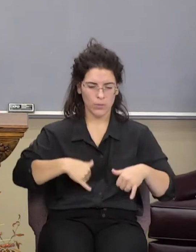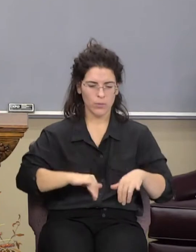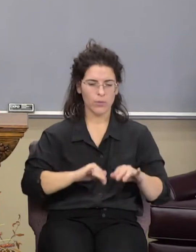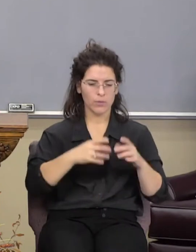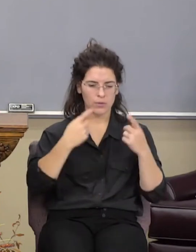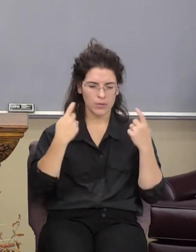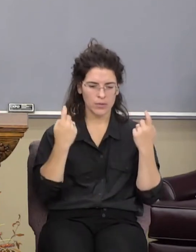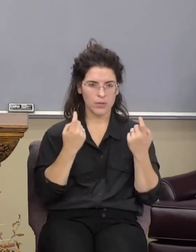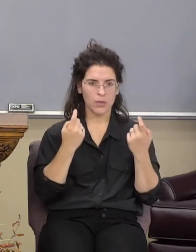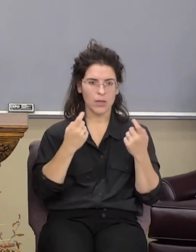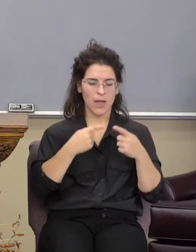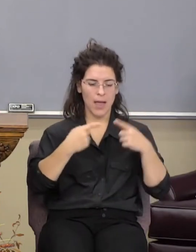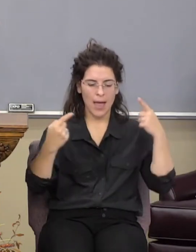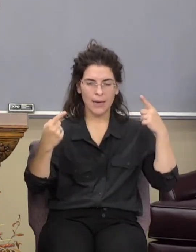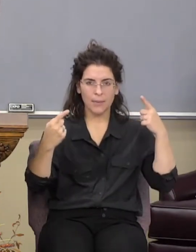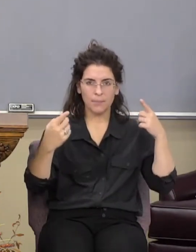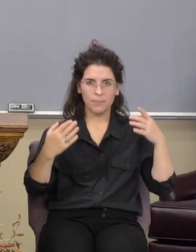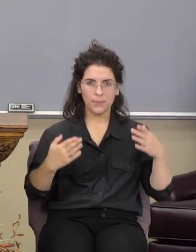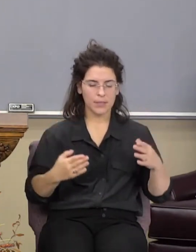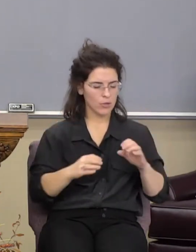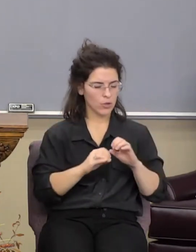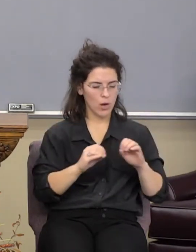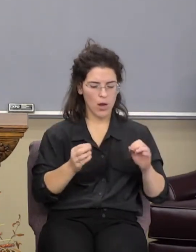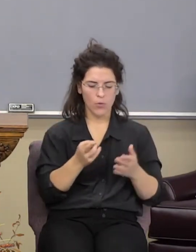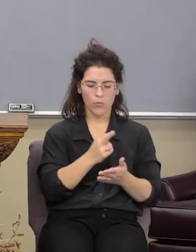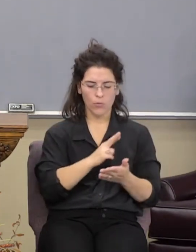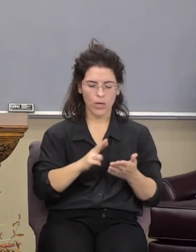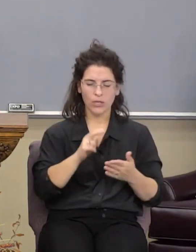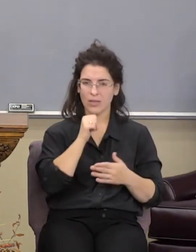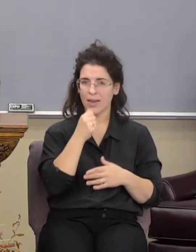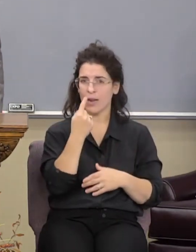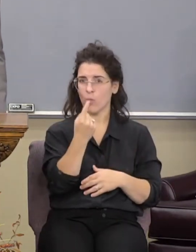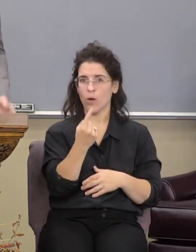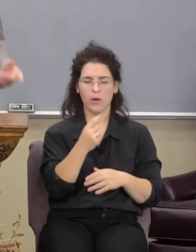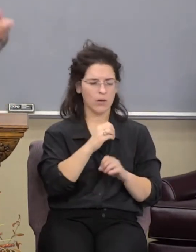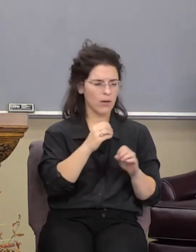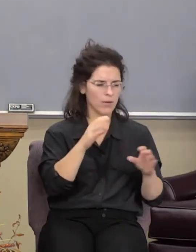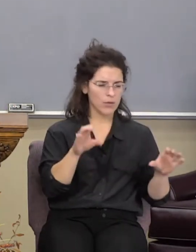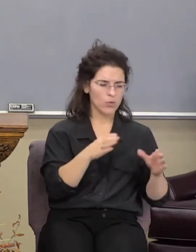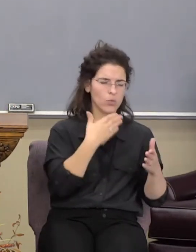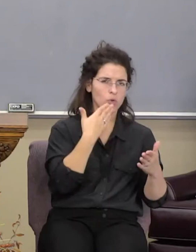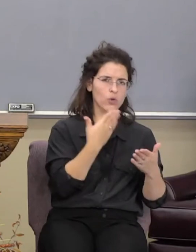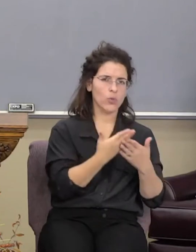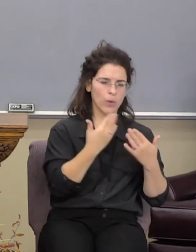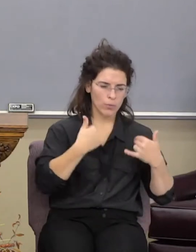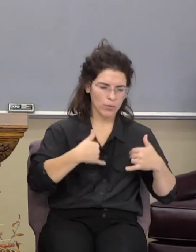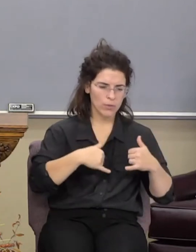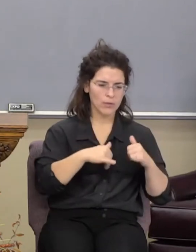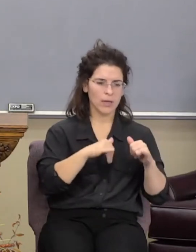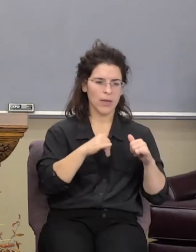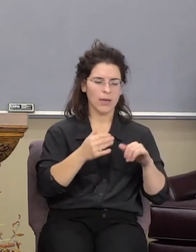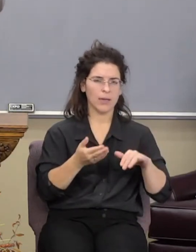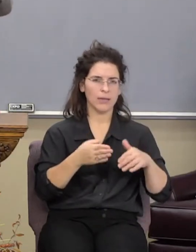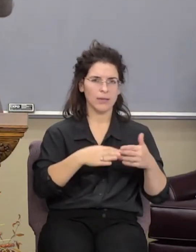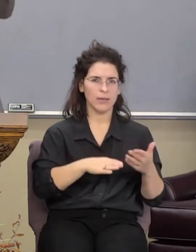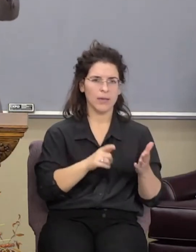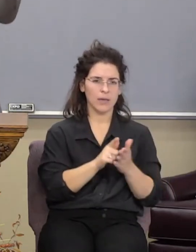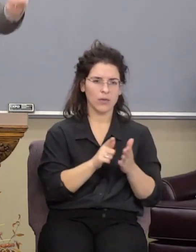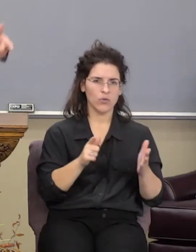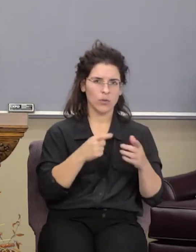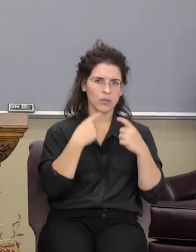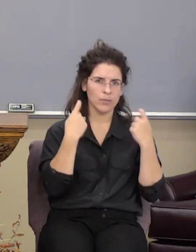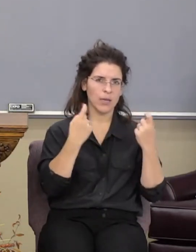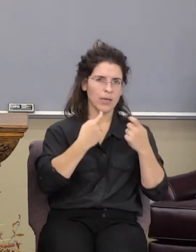were enemies. There is none righteous, no, not one. There is none that doeth good. While we were dead in trespasses